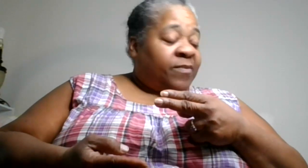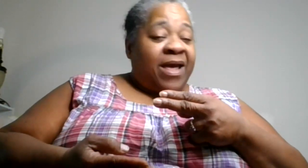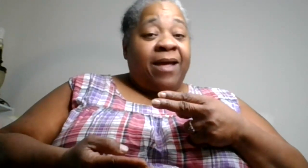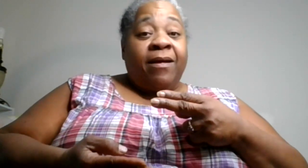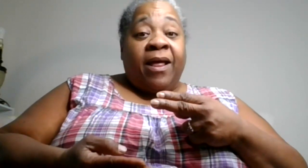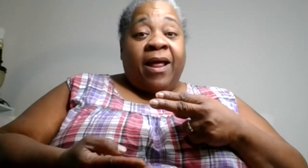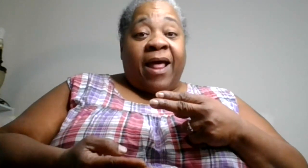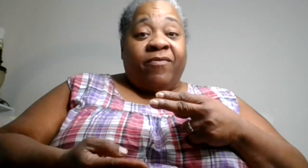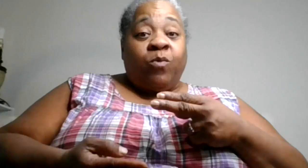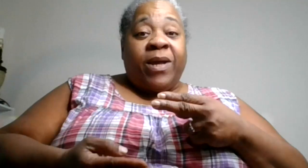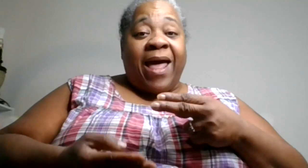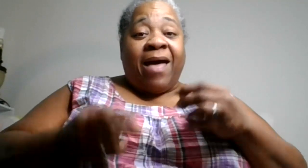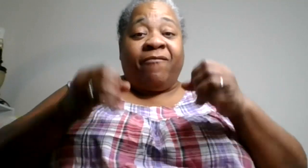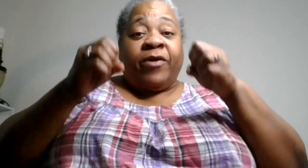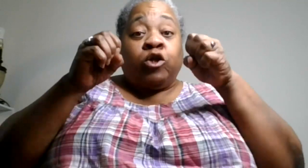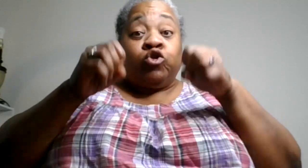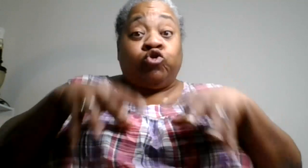Okay? And then we have drop.